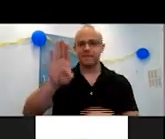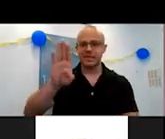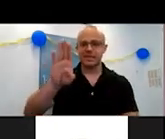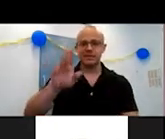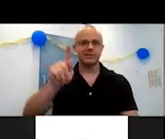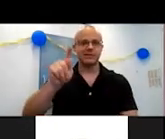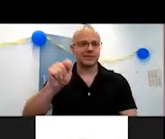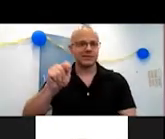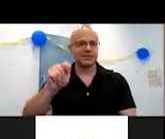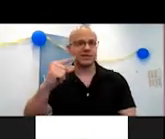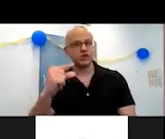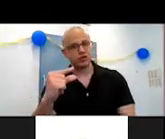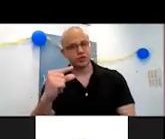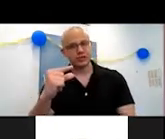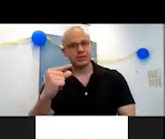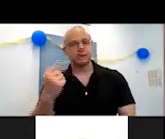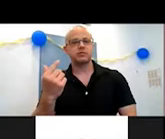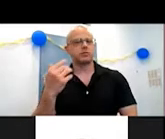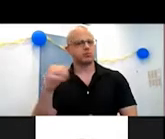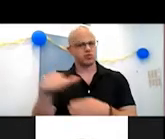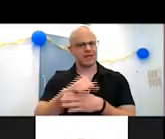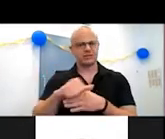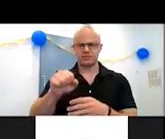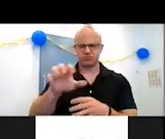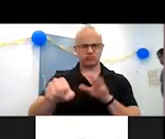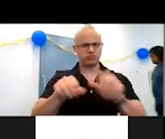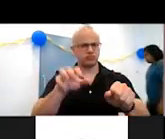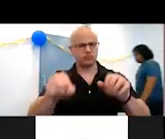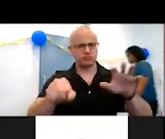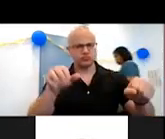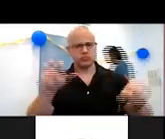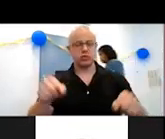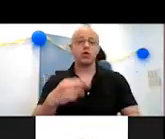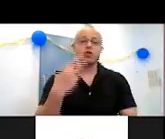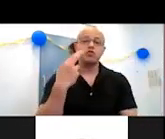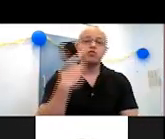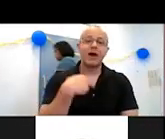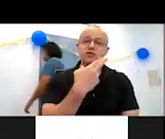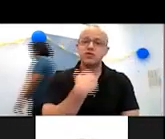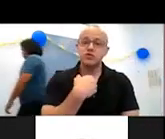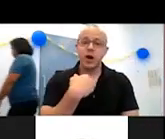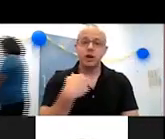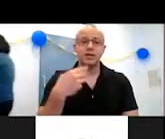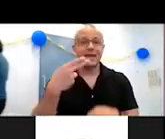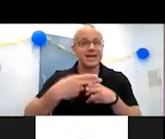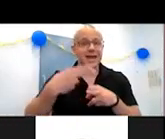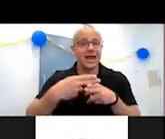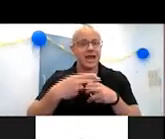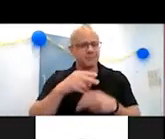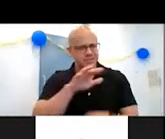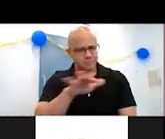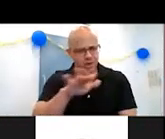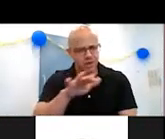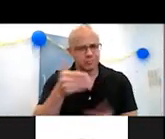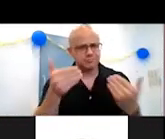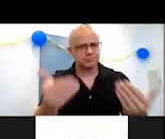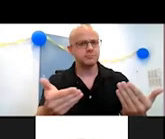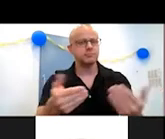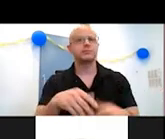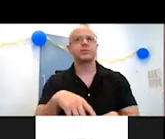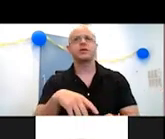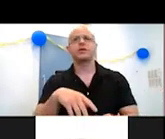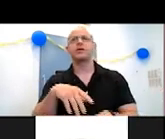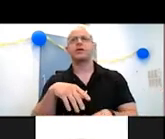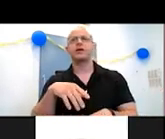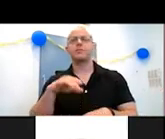language, A, B, C, 1, 2, 3, G, E combinations. If you're at a restaurant,